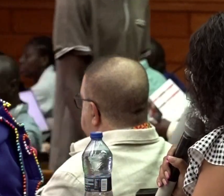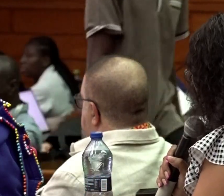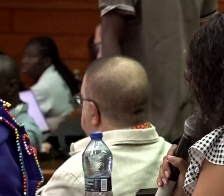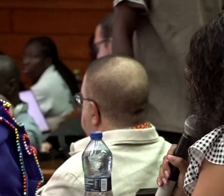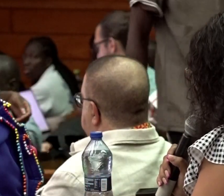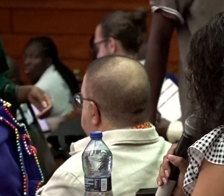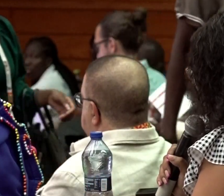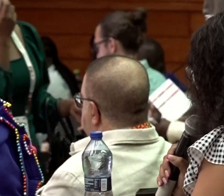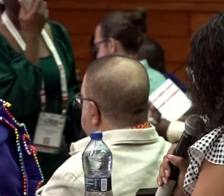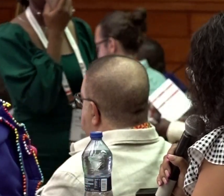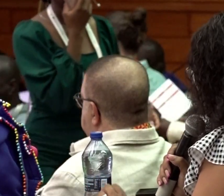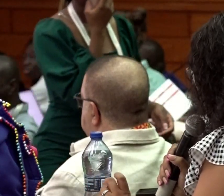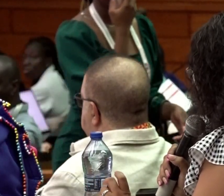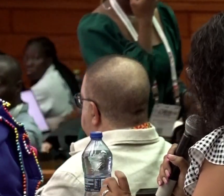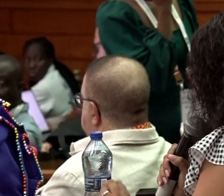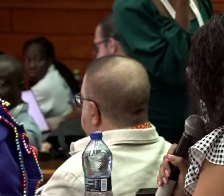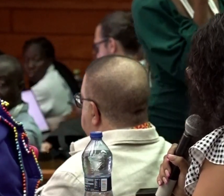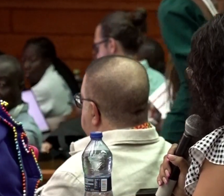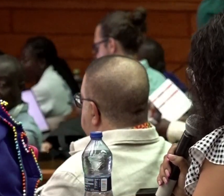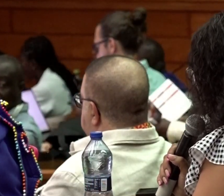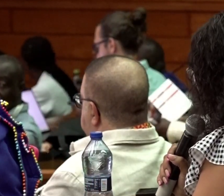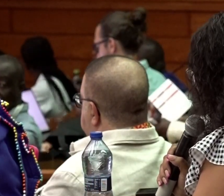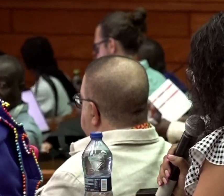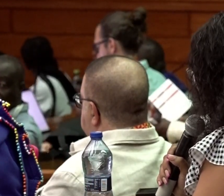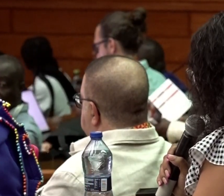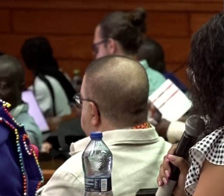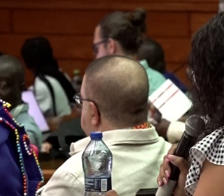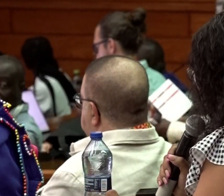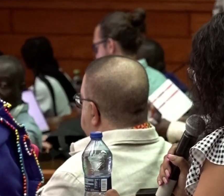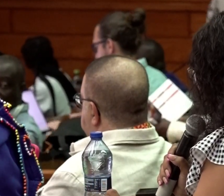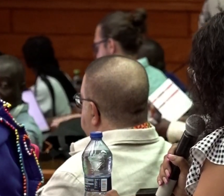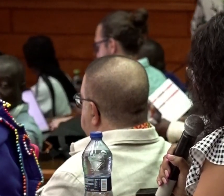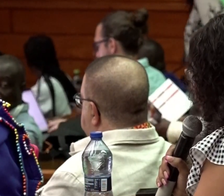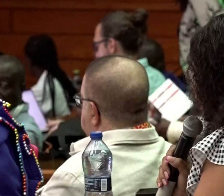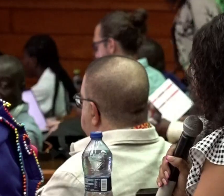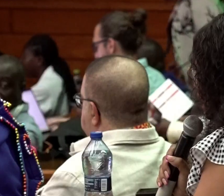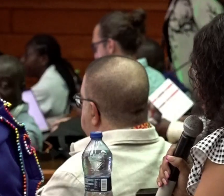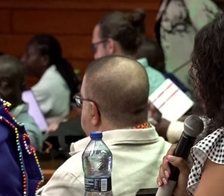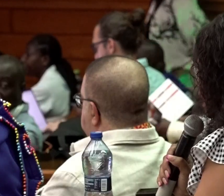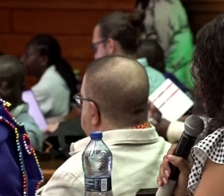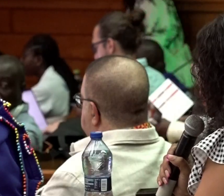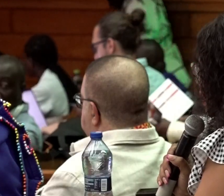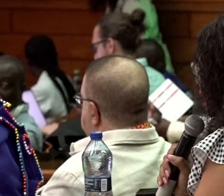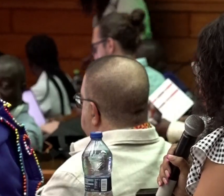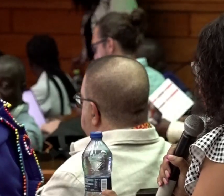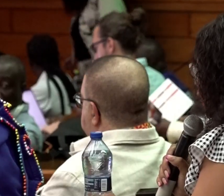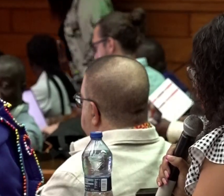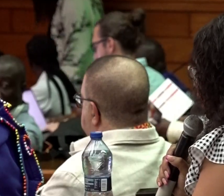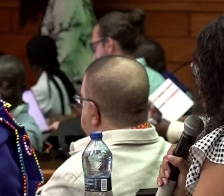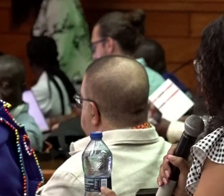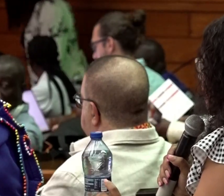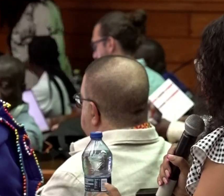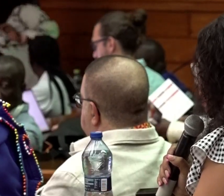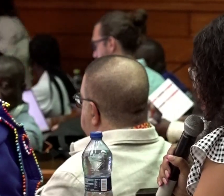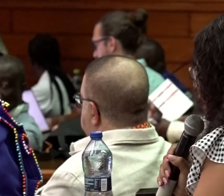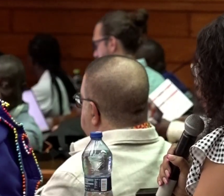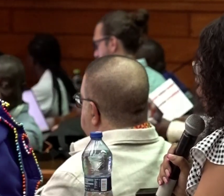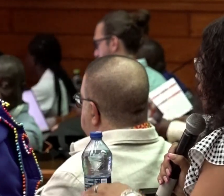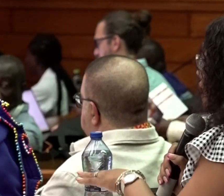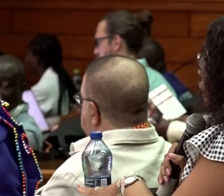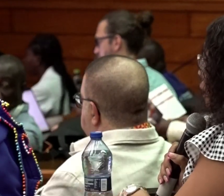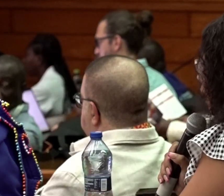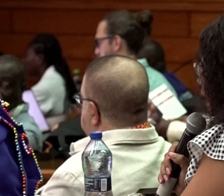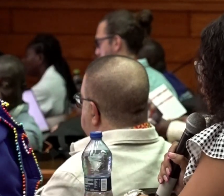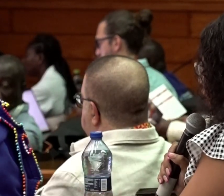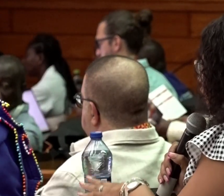So the reason why I was asking this is because right now where we are, where we've had funding cuts, especially for government and other